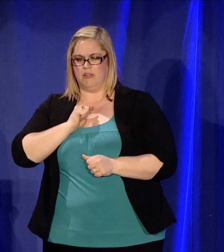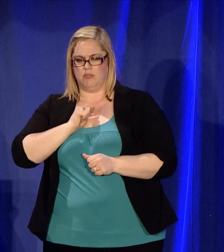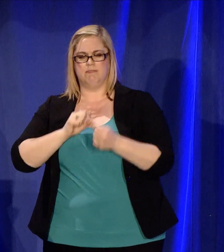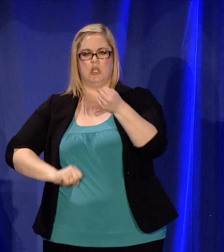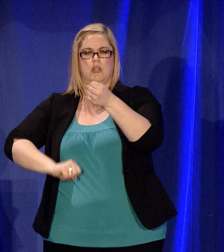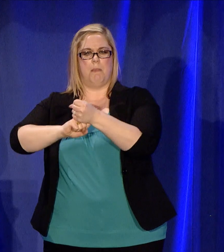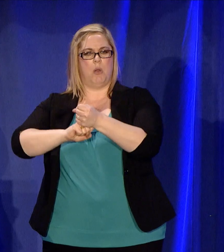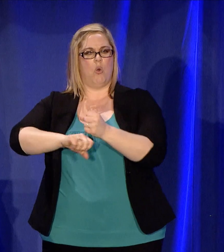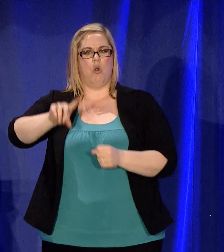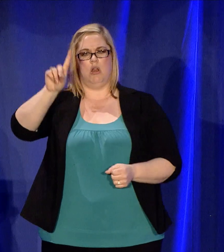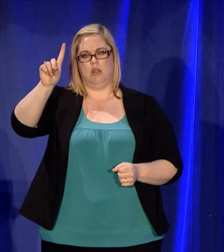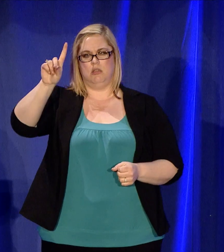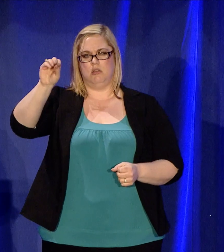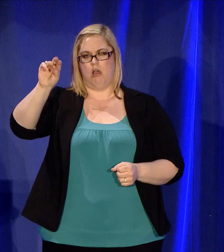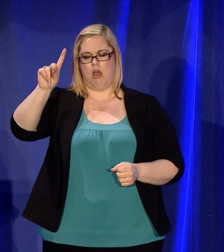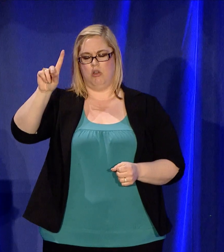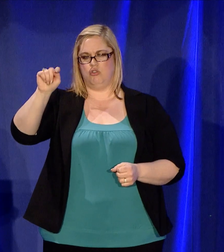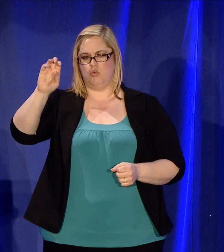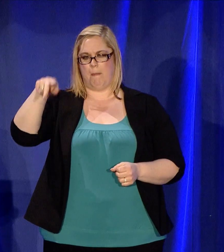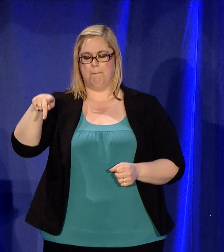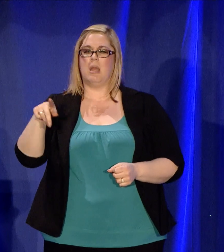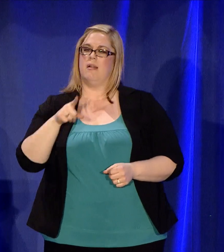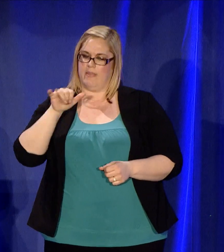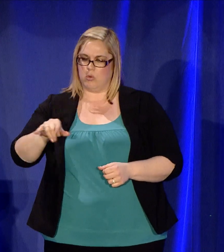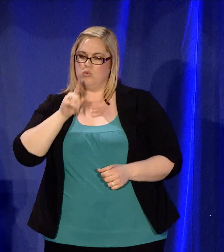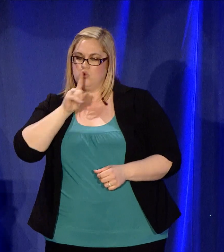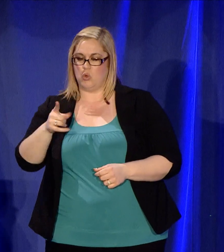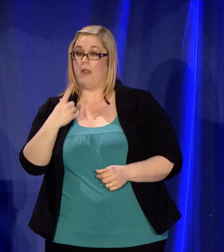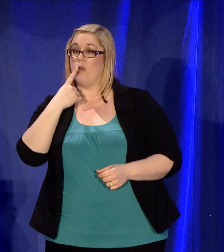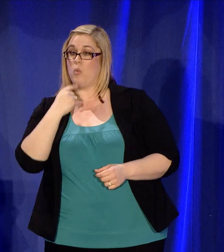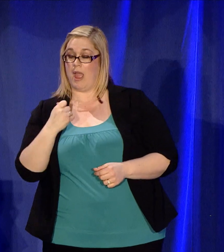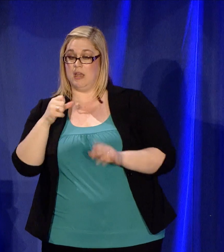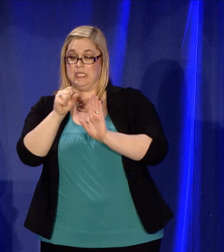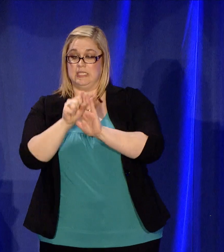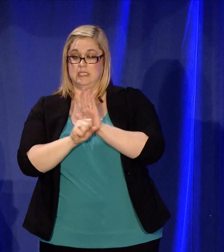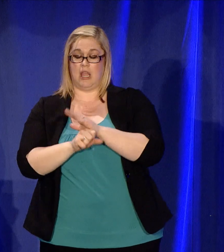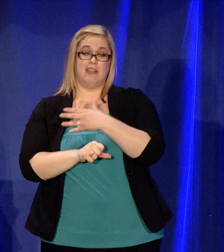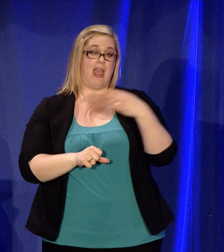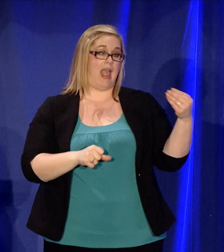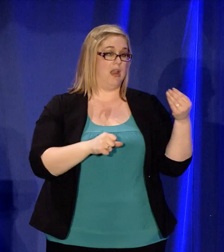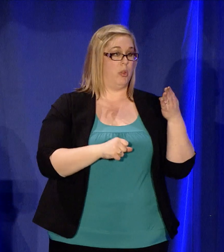Donald Trump. This was true in the red states and the blue.